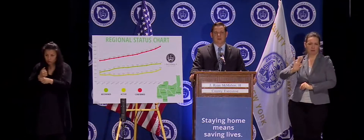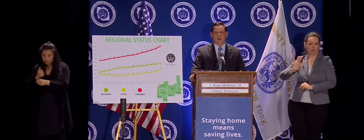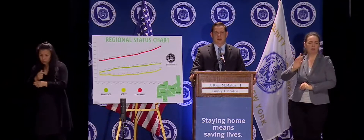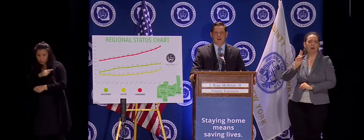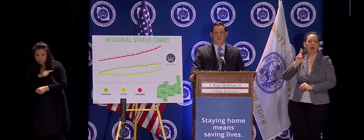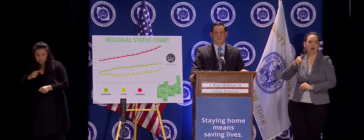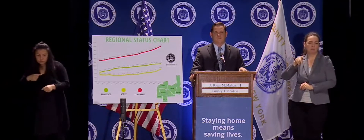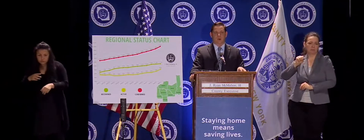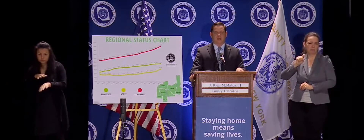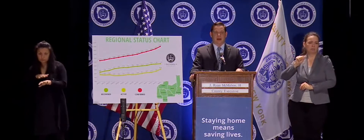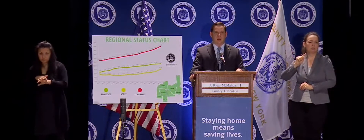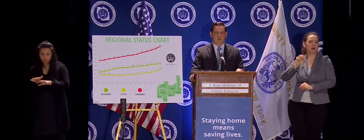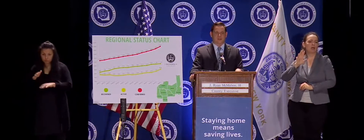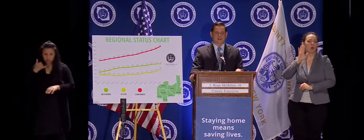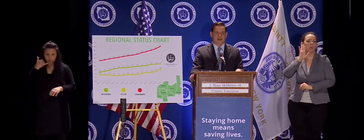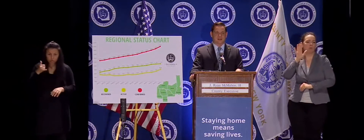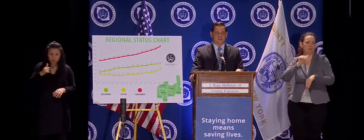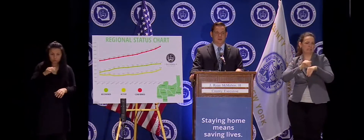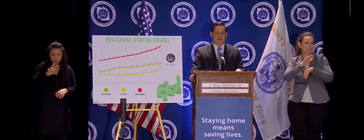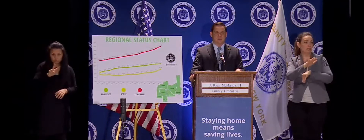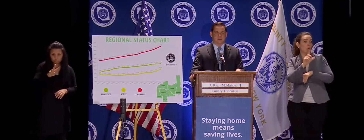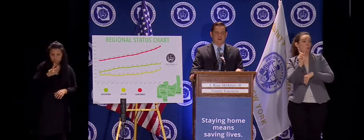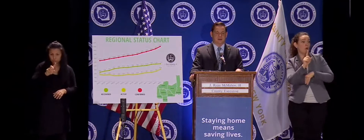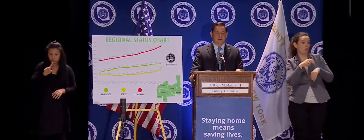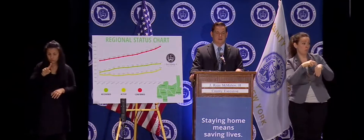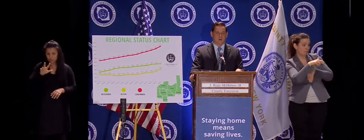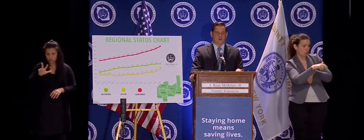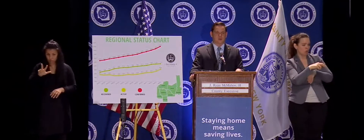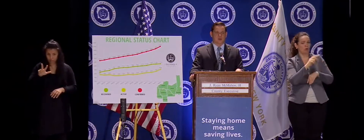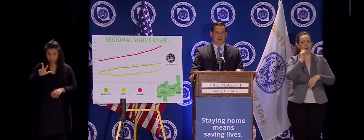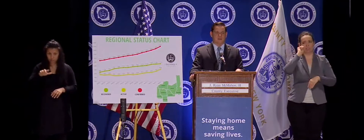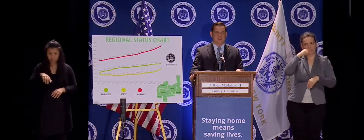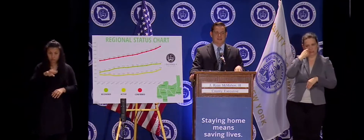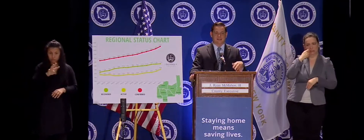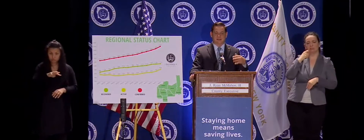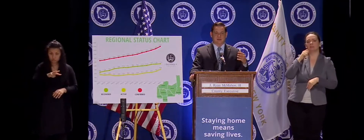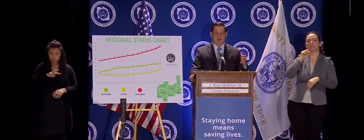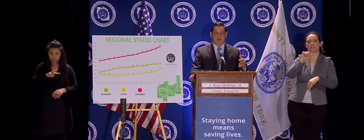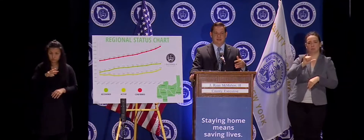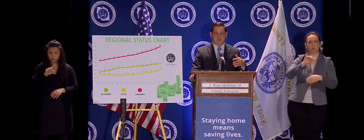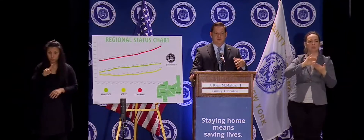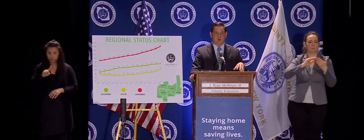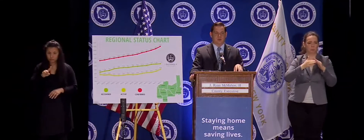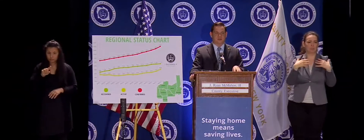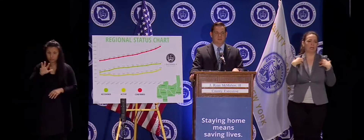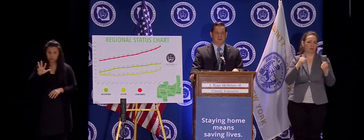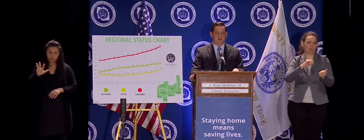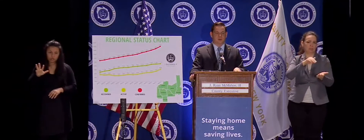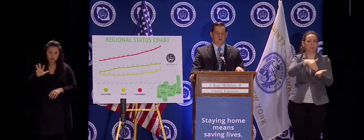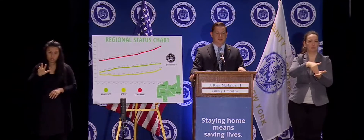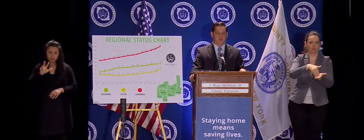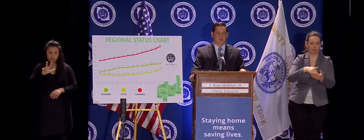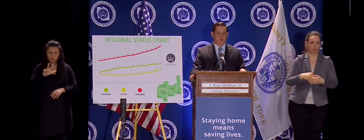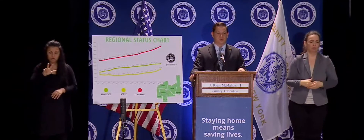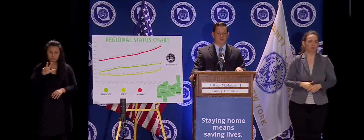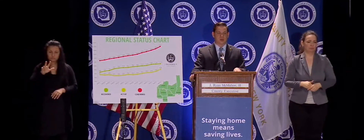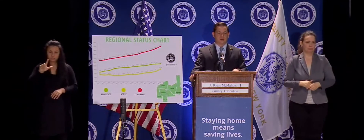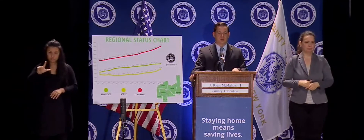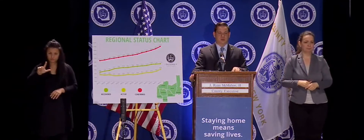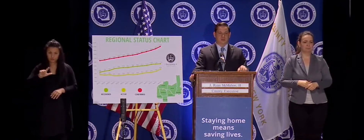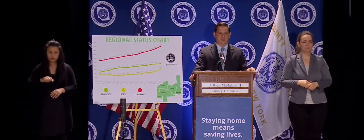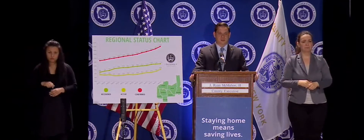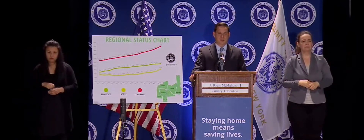315-218-1987. Right now, this line has been handling folks who have needs that never had needs before, whether it's a meal, whether it's help with